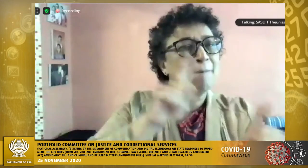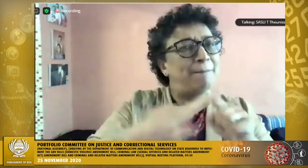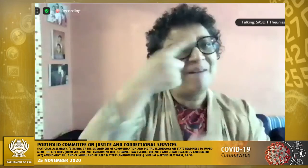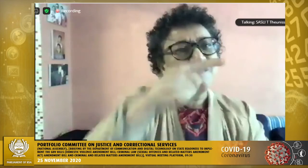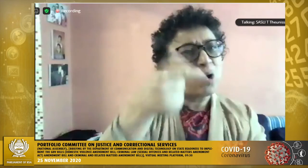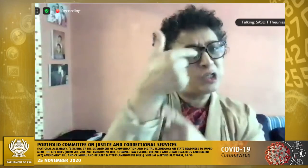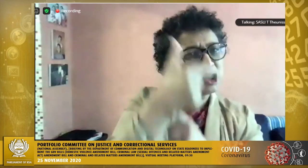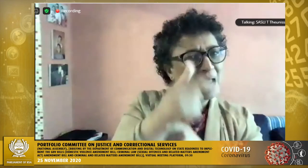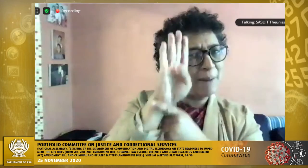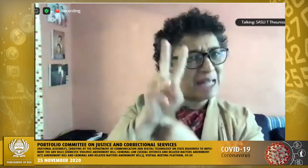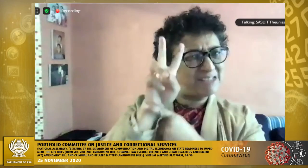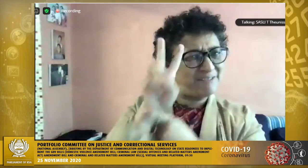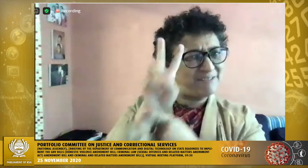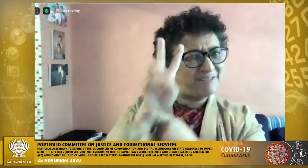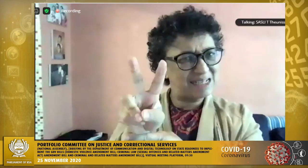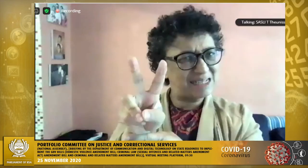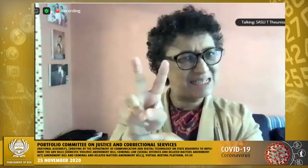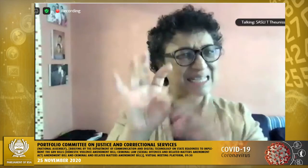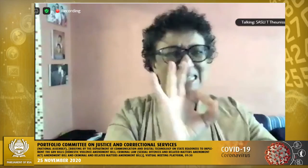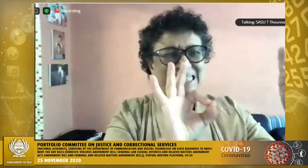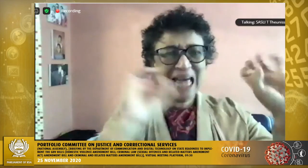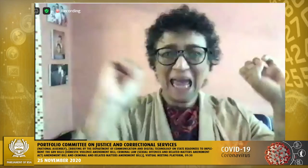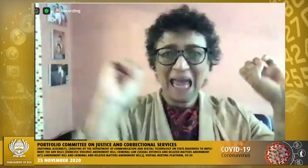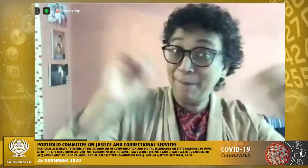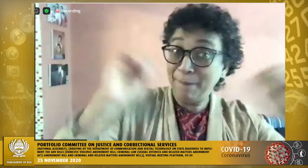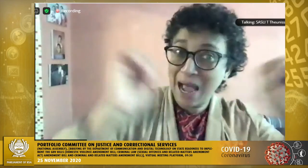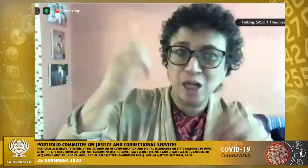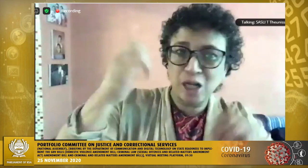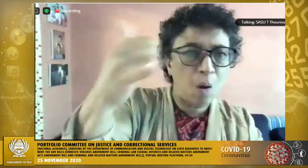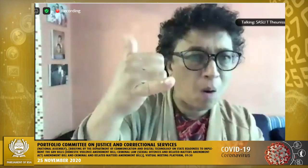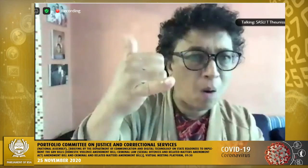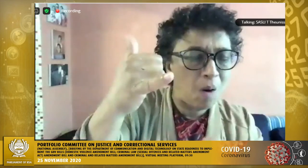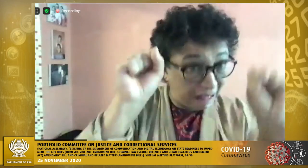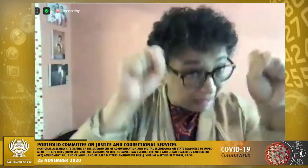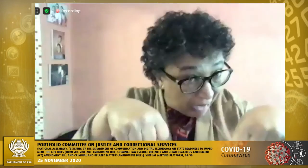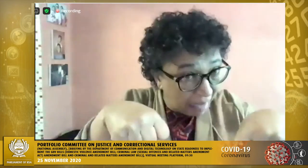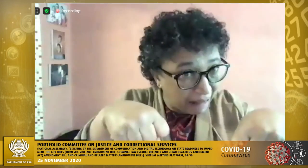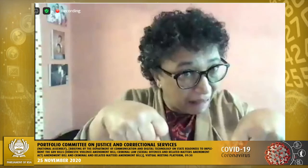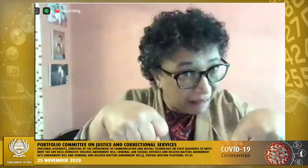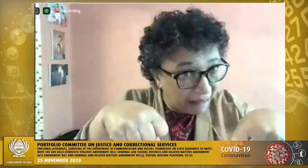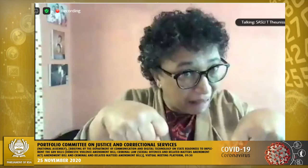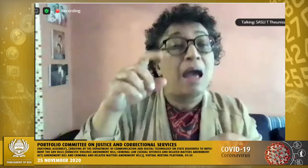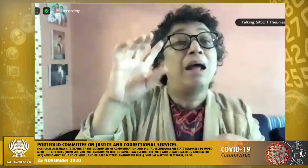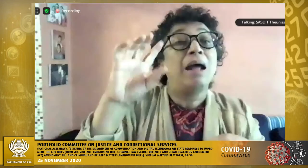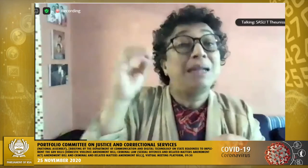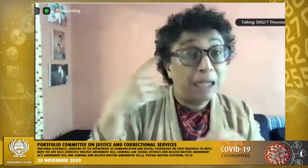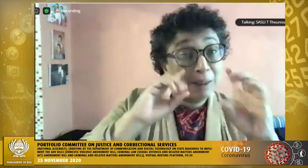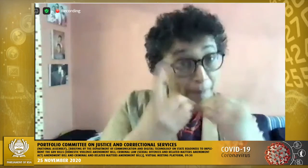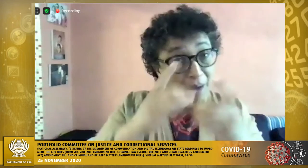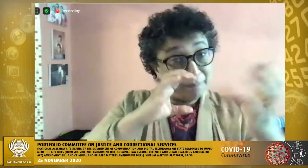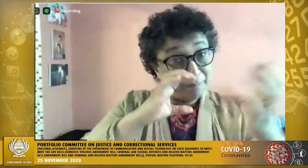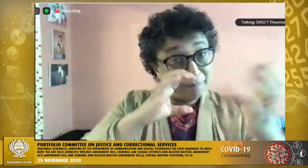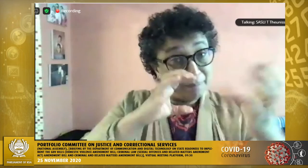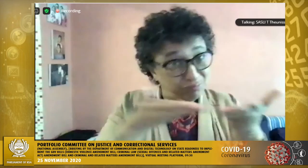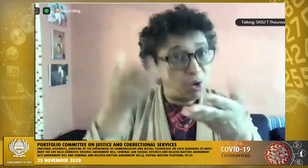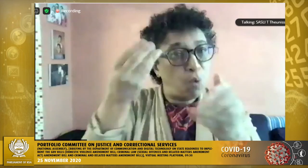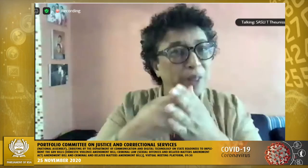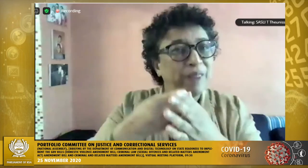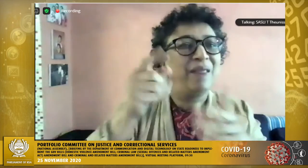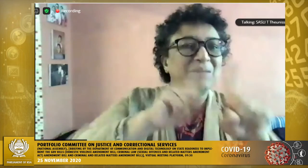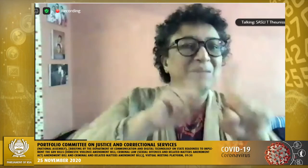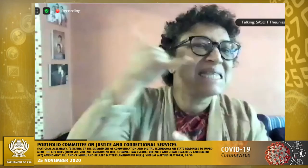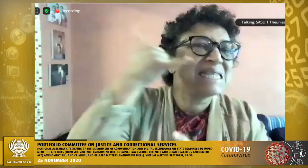can press SOS. But something like that for gender-based violence, an emergency call, can it